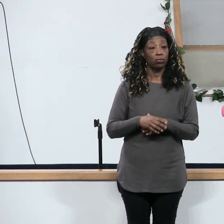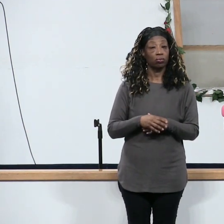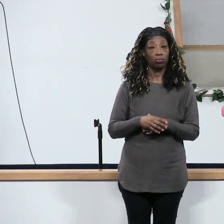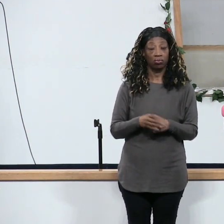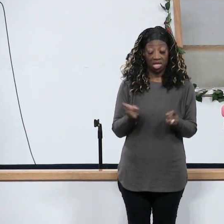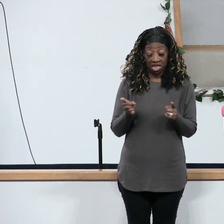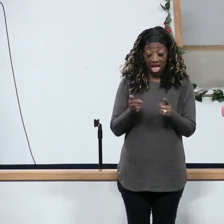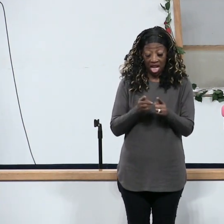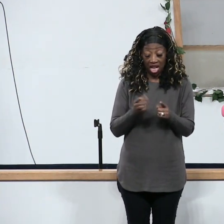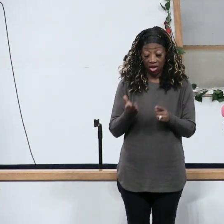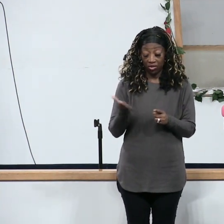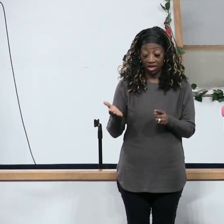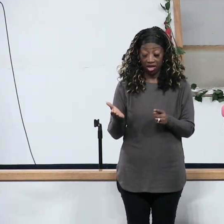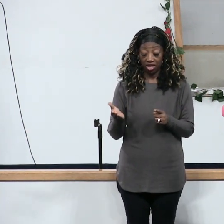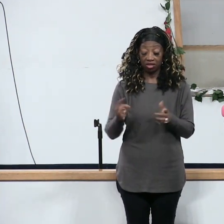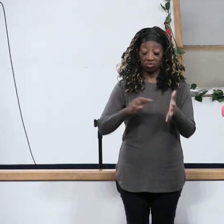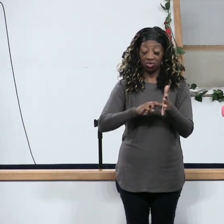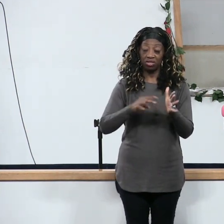The little things like